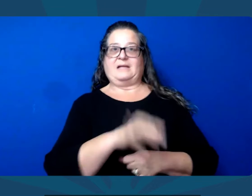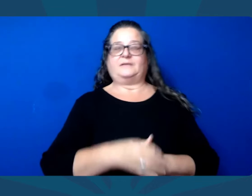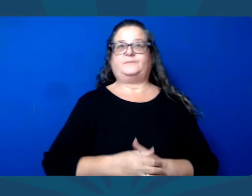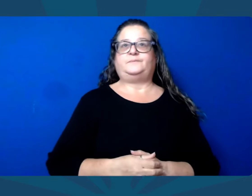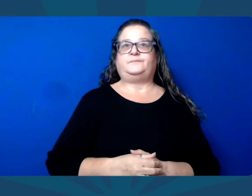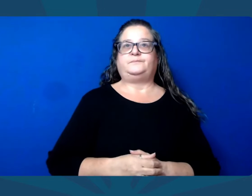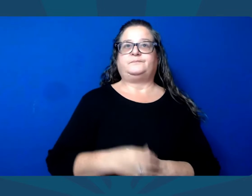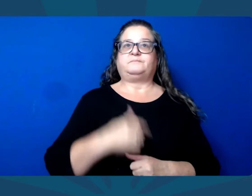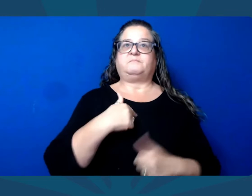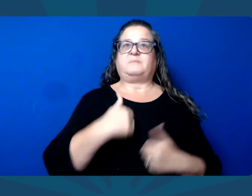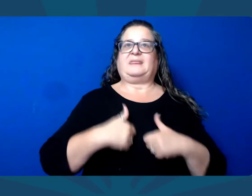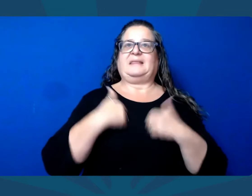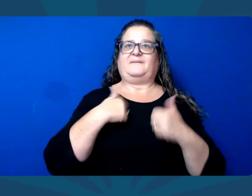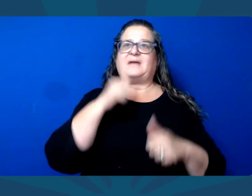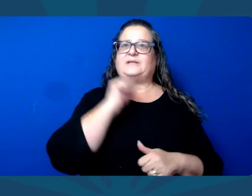LD 29.